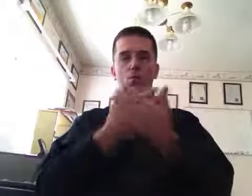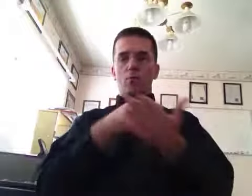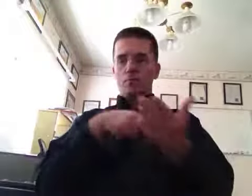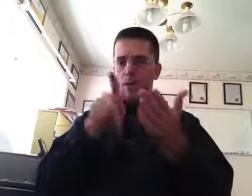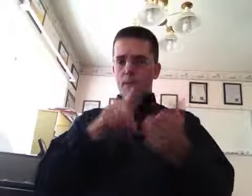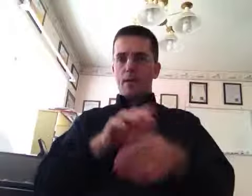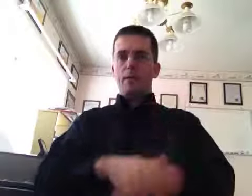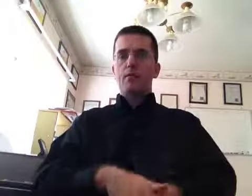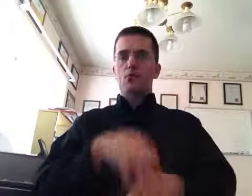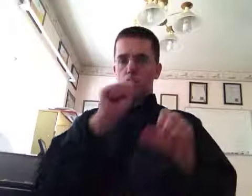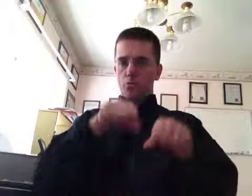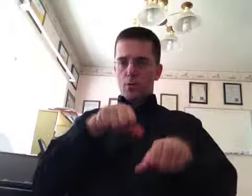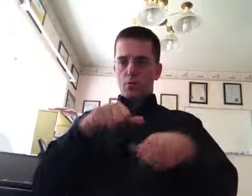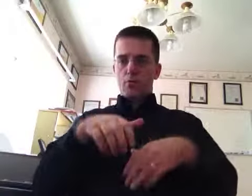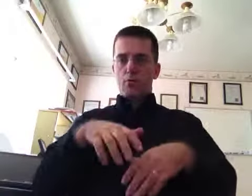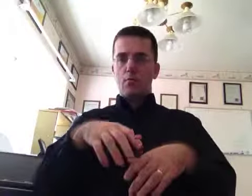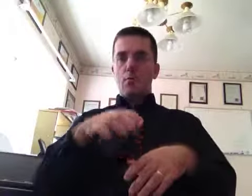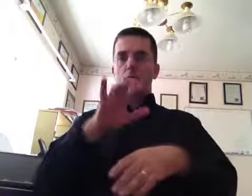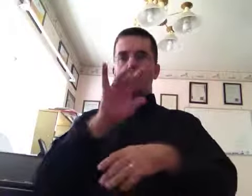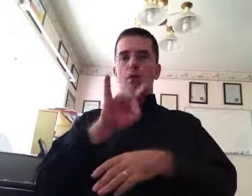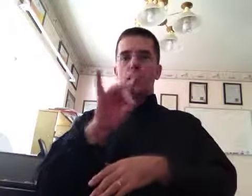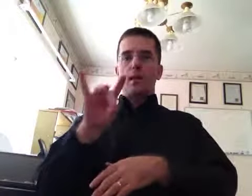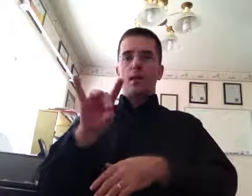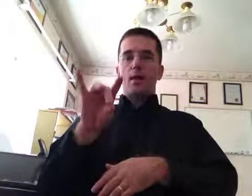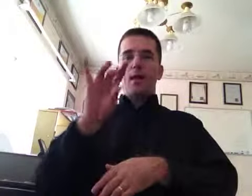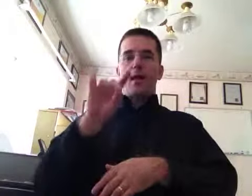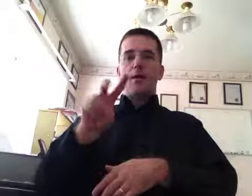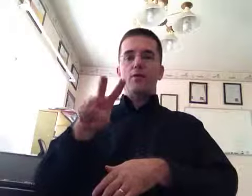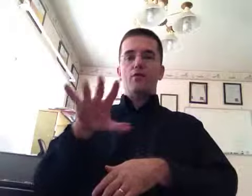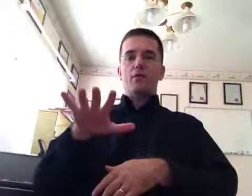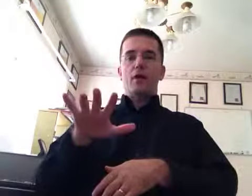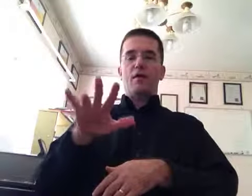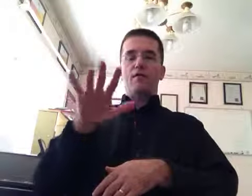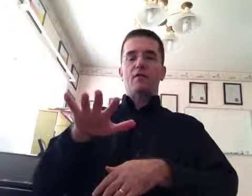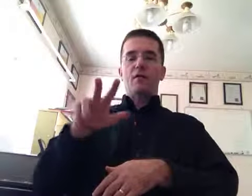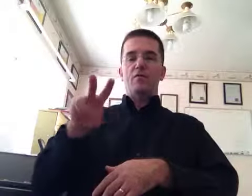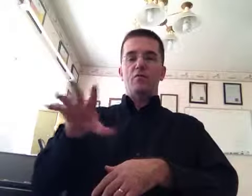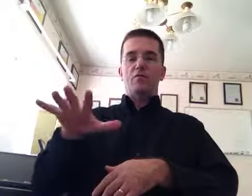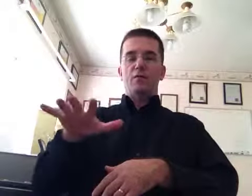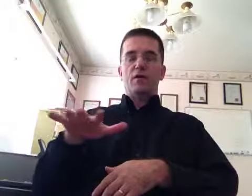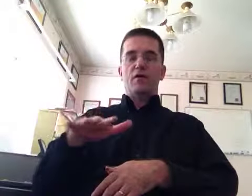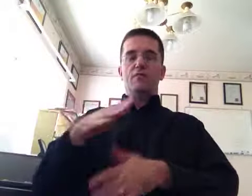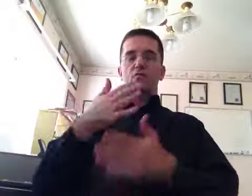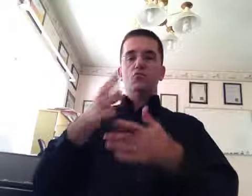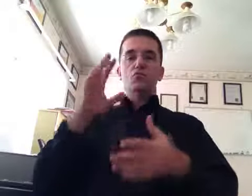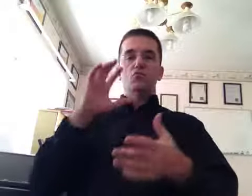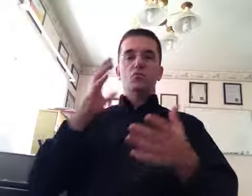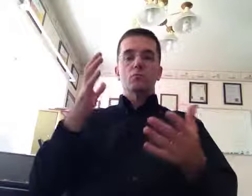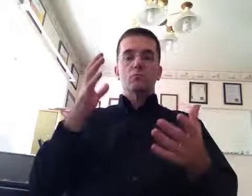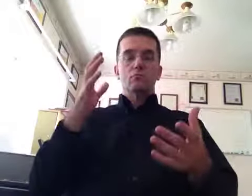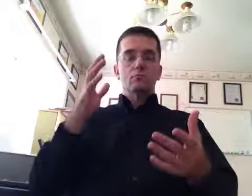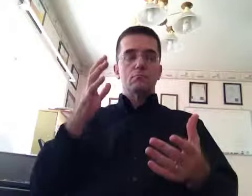Open phones at 888-825-5225. You are listening to The Dave Ramsey Show.